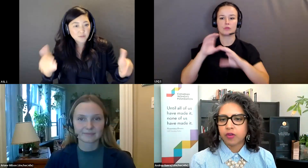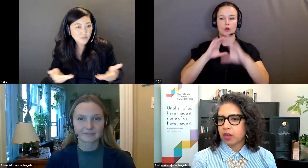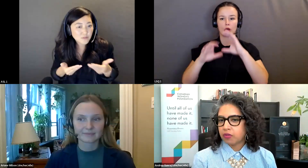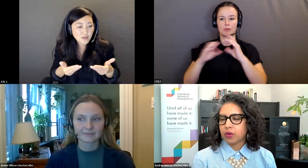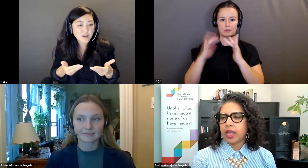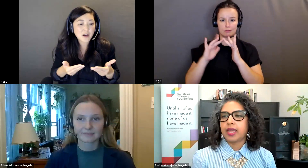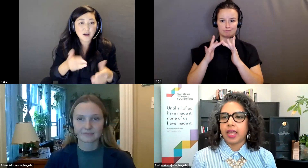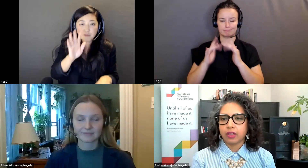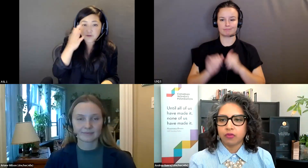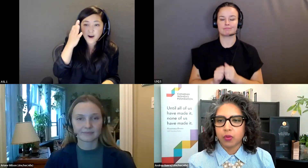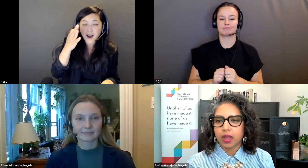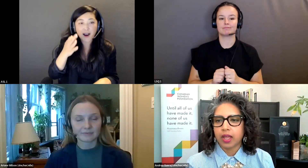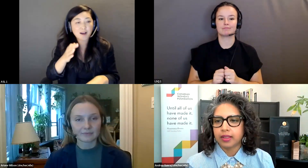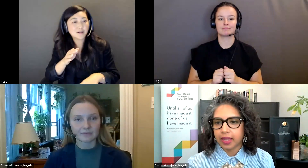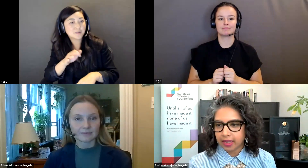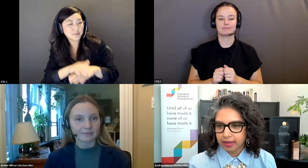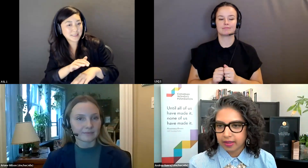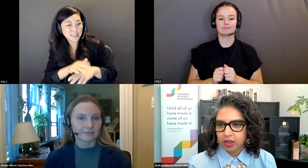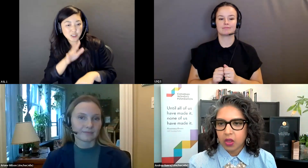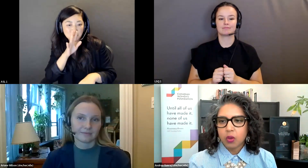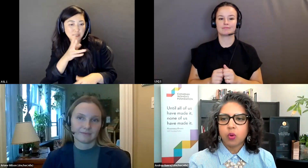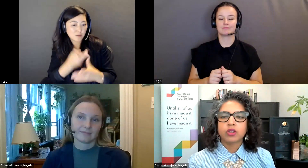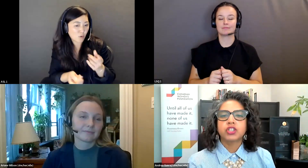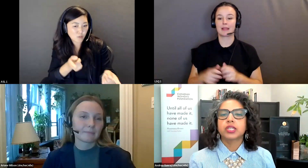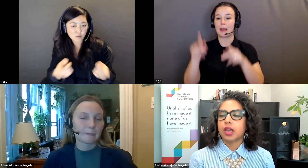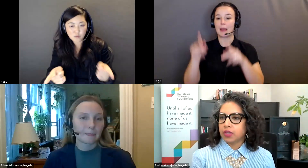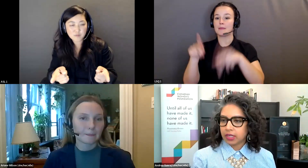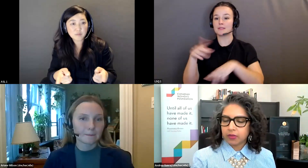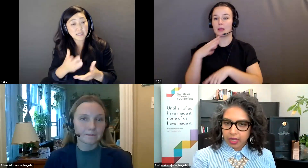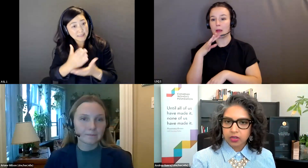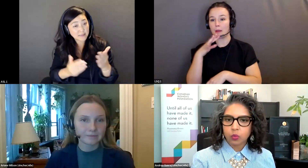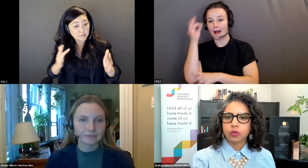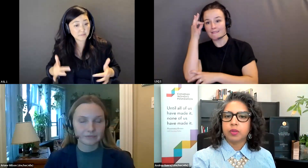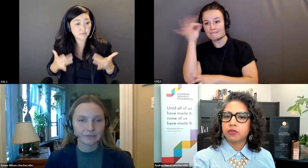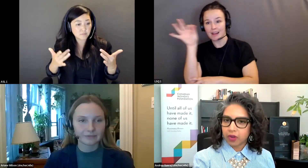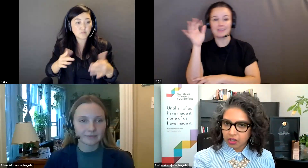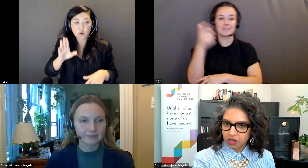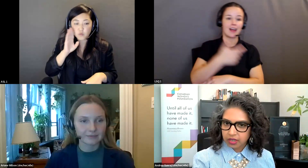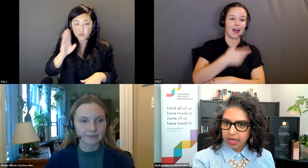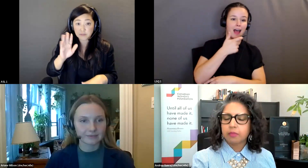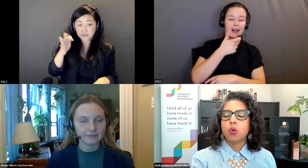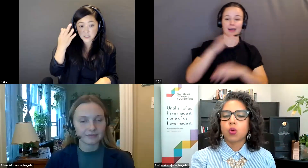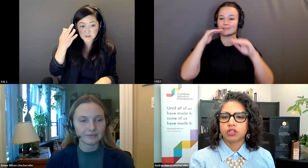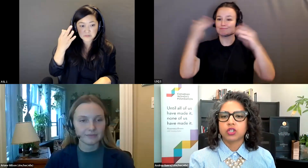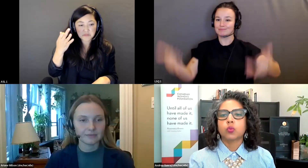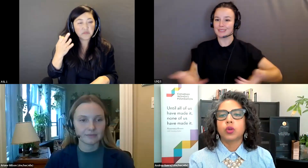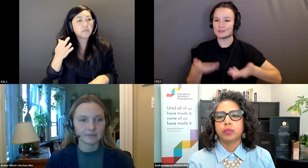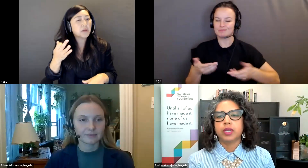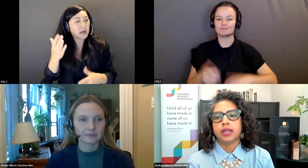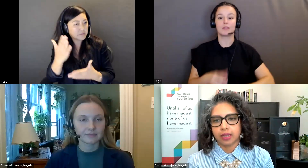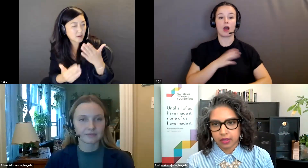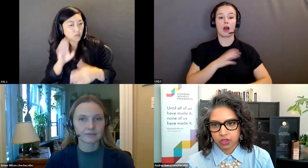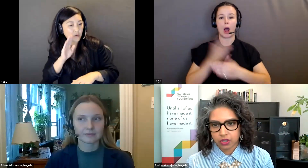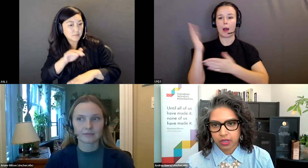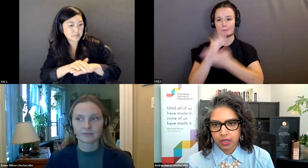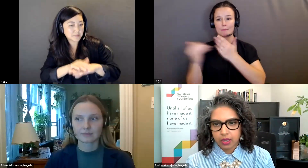friends, Francophone and Anglophone alike. Portions of this event will be in French and portions will be